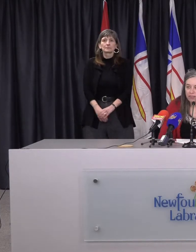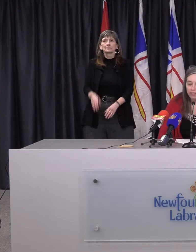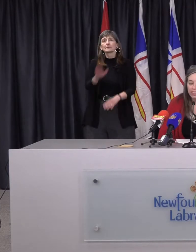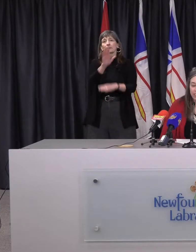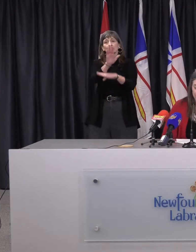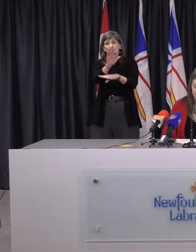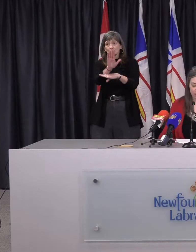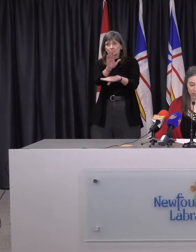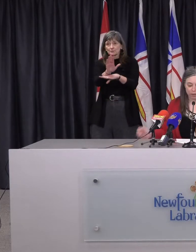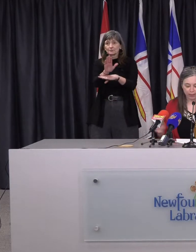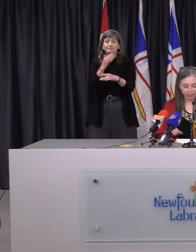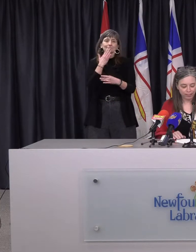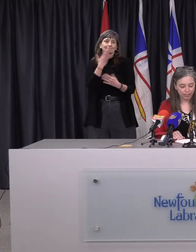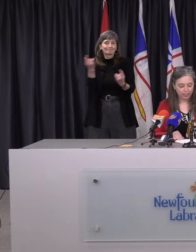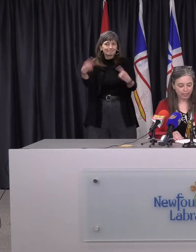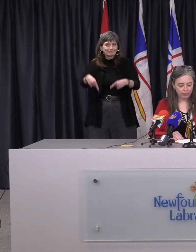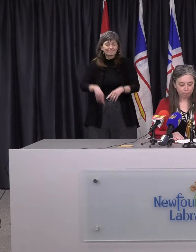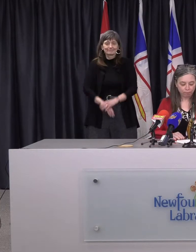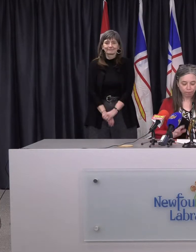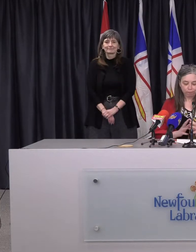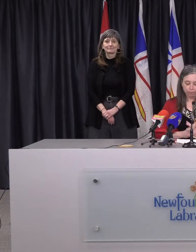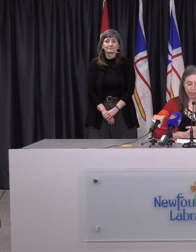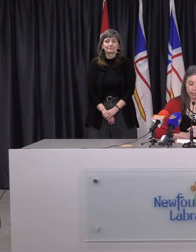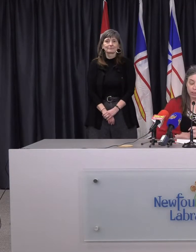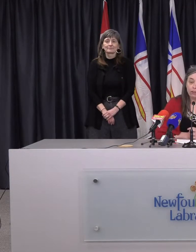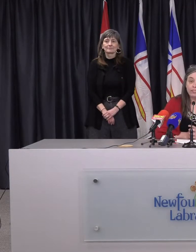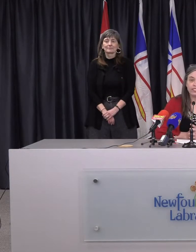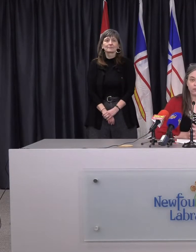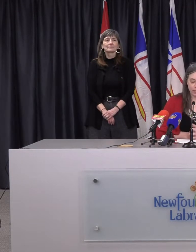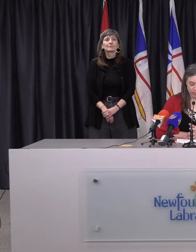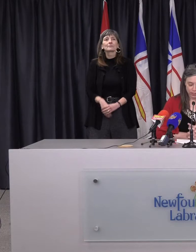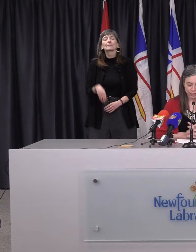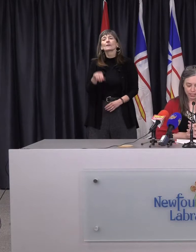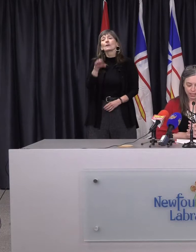Good afternoon, everyone. Thank you for coming. The